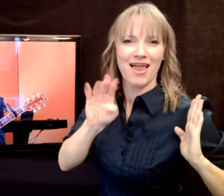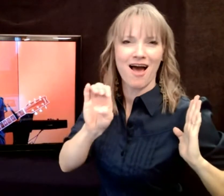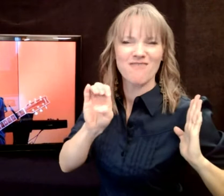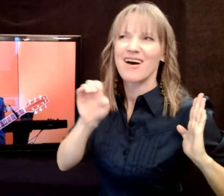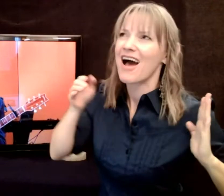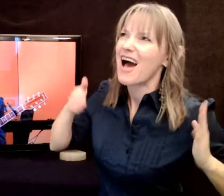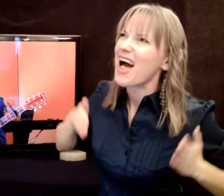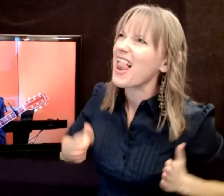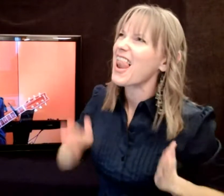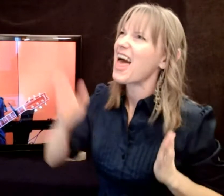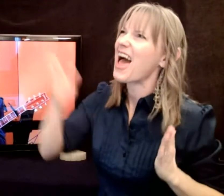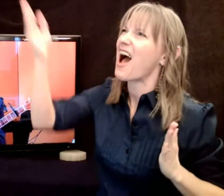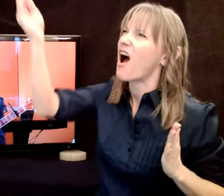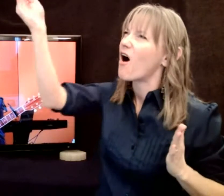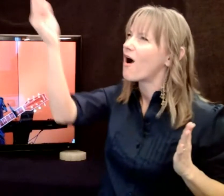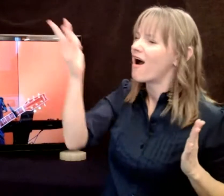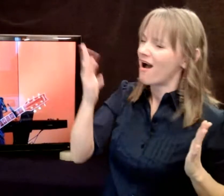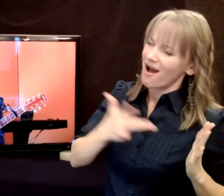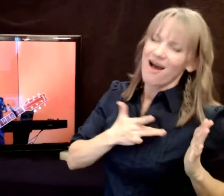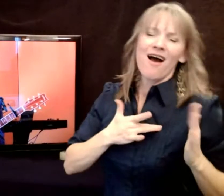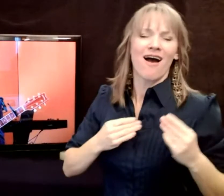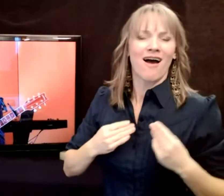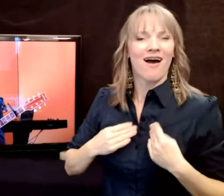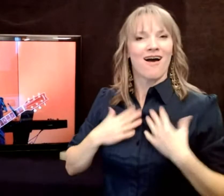allow it to have its way with us.